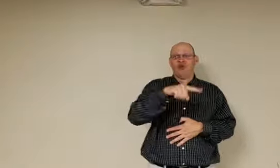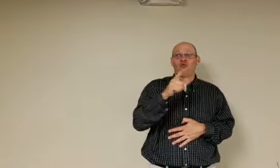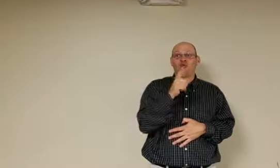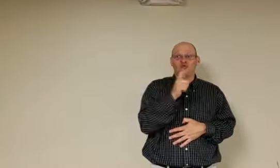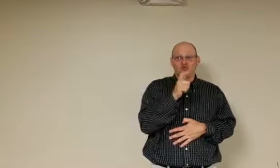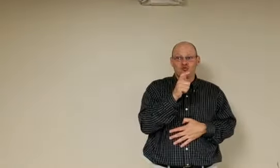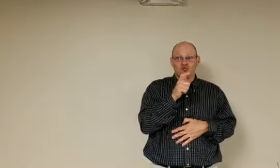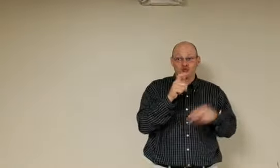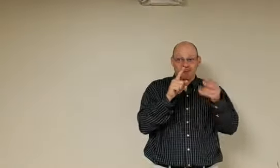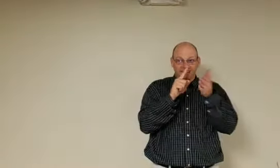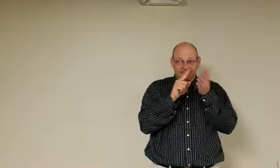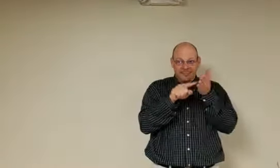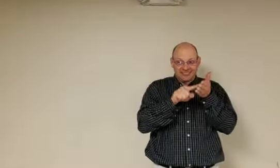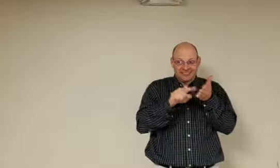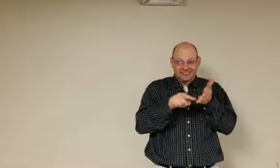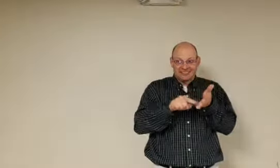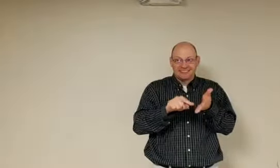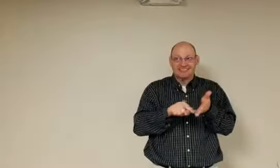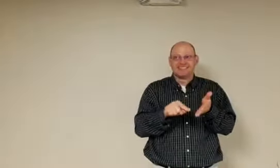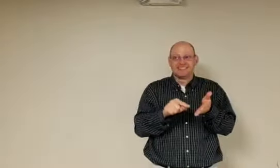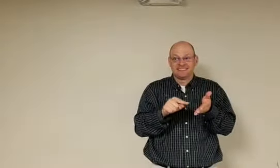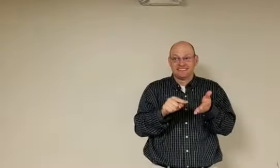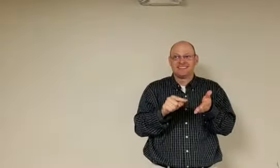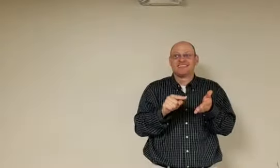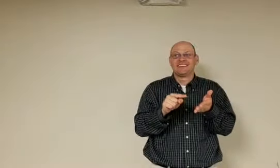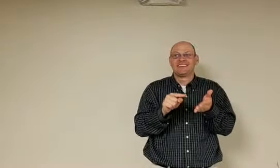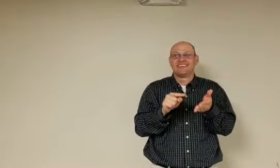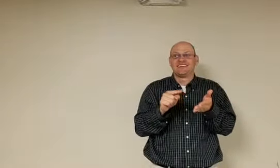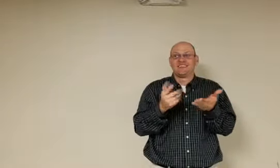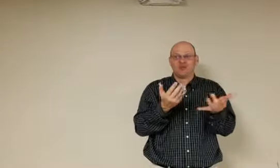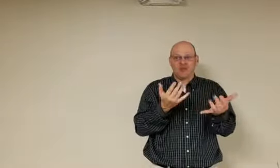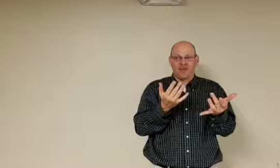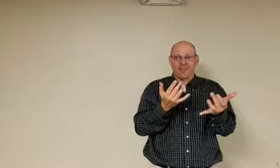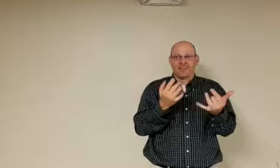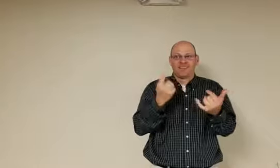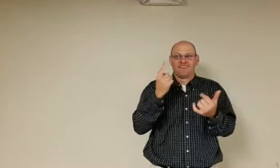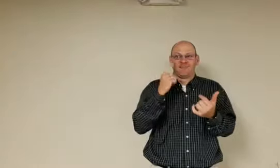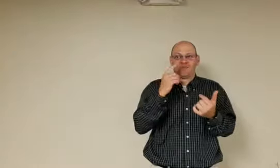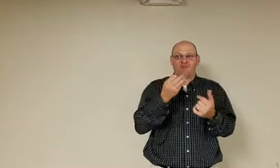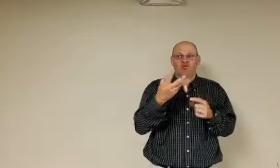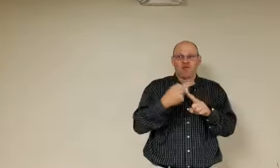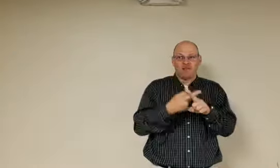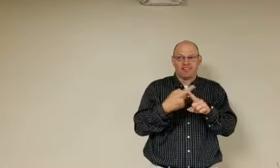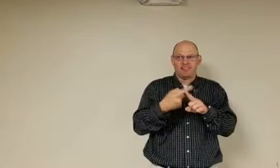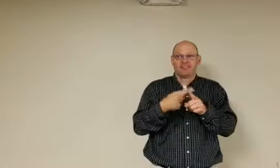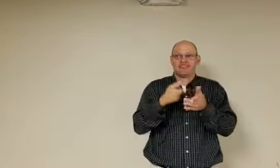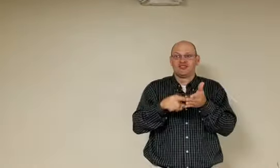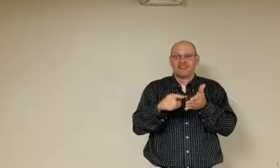who inspected, they're going to wait a few months and check again,